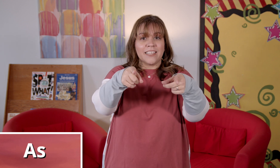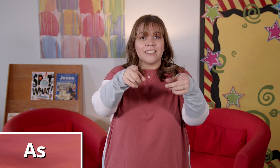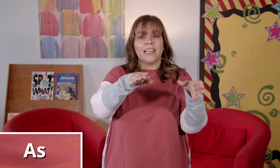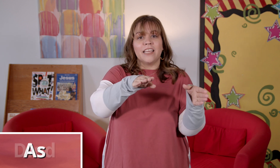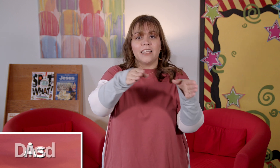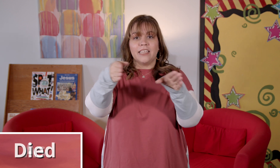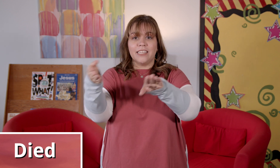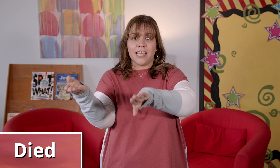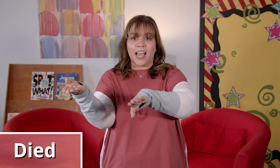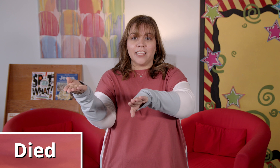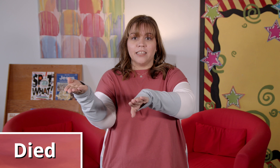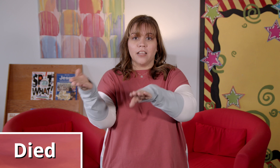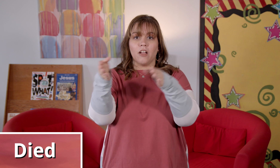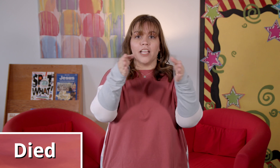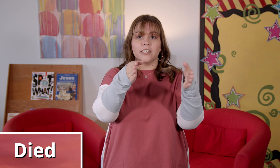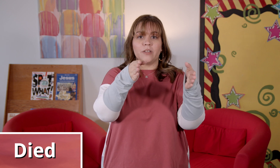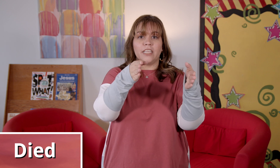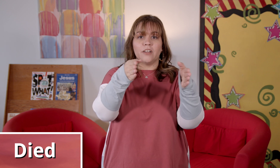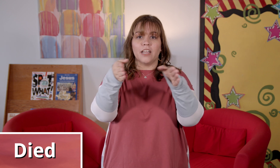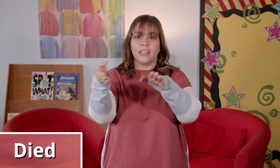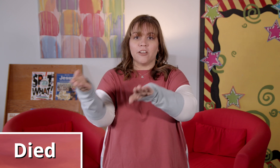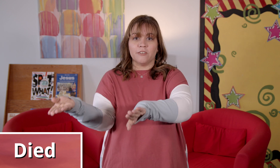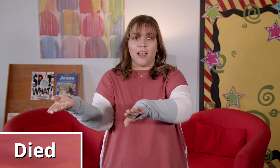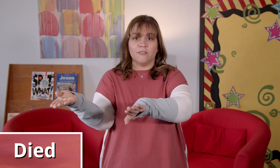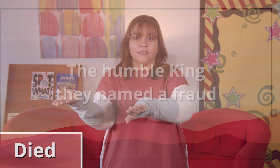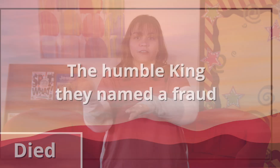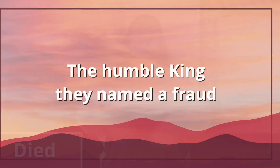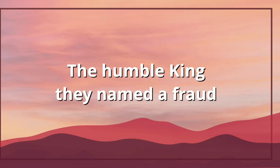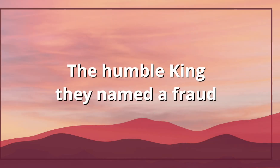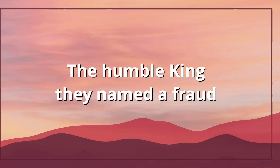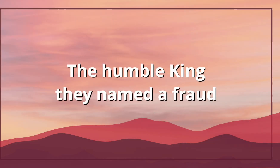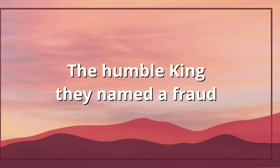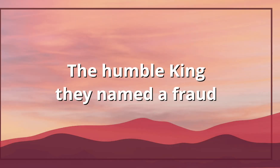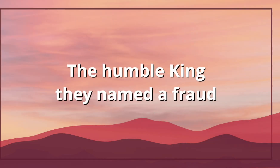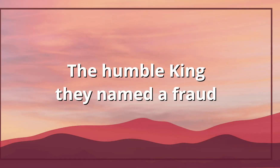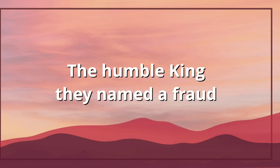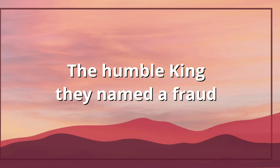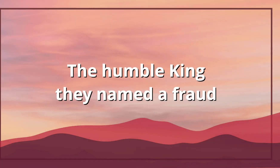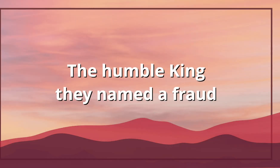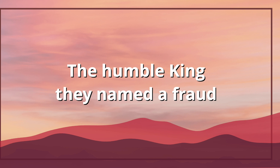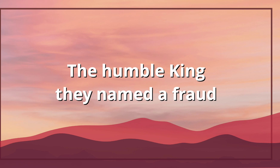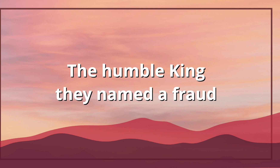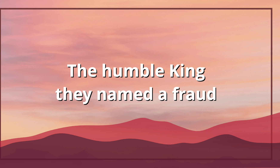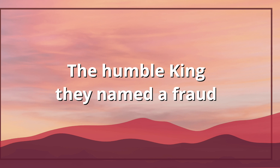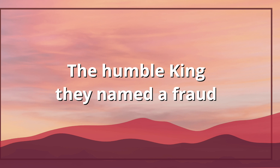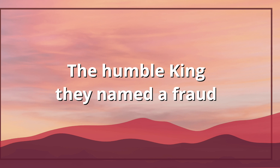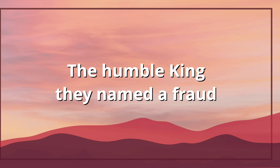as he died. Our hands are here and they go down. So the next line is the